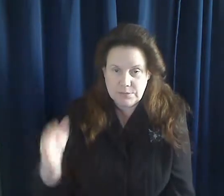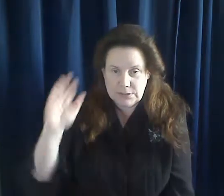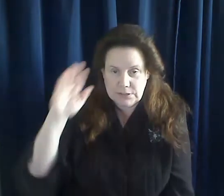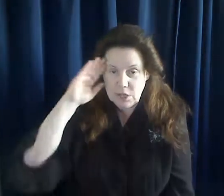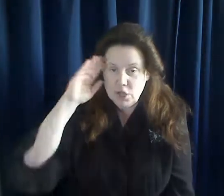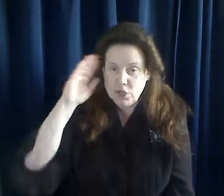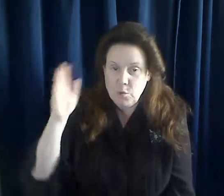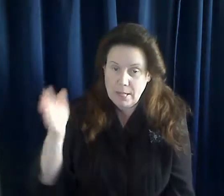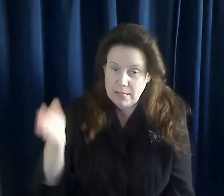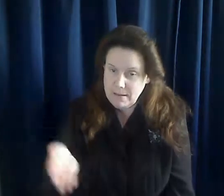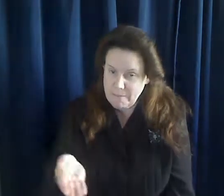subject.